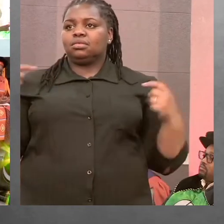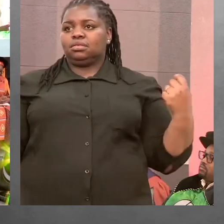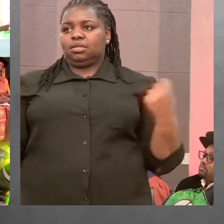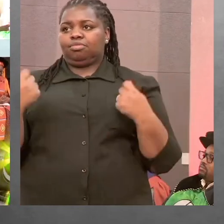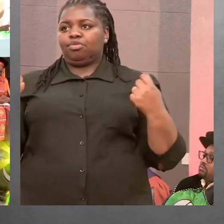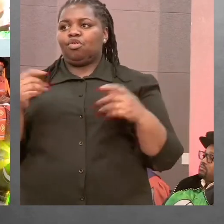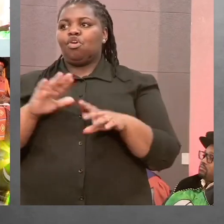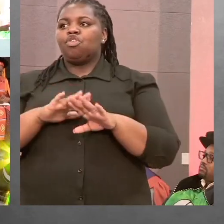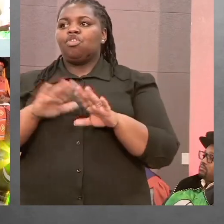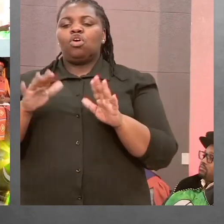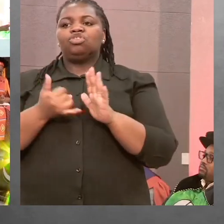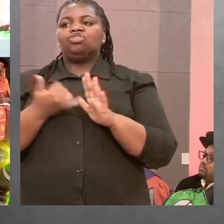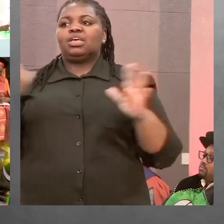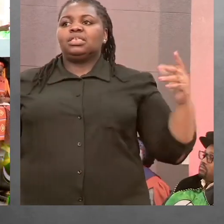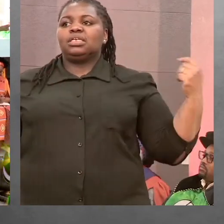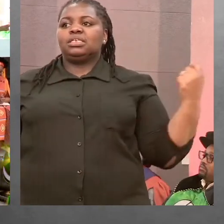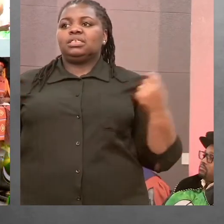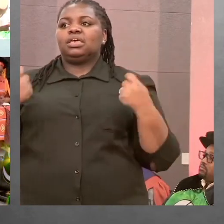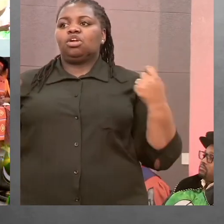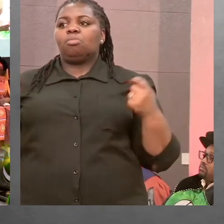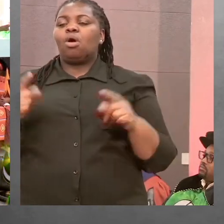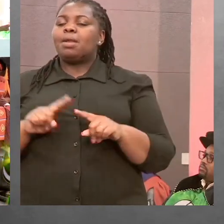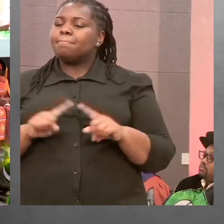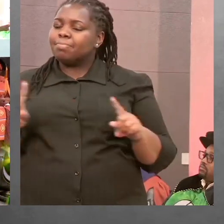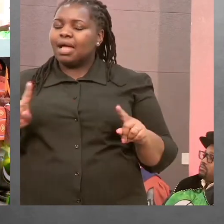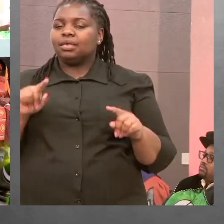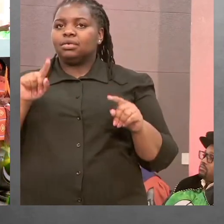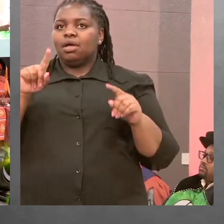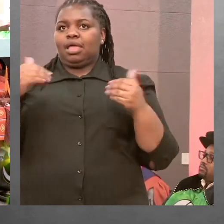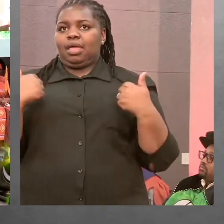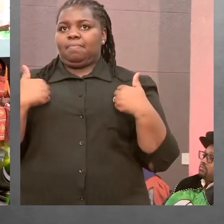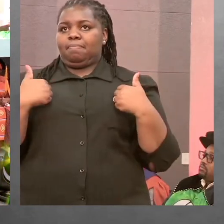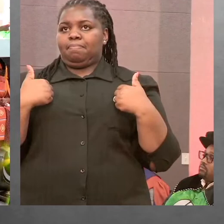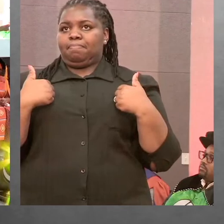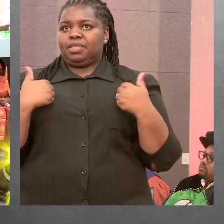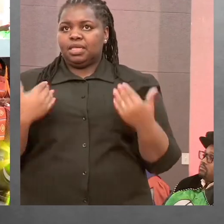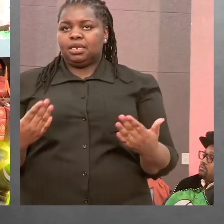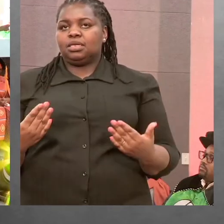not just a ceremony, but a beginning